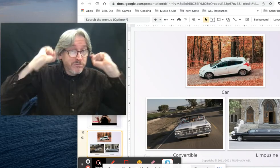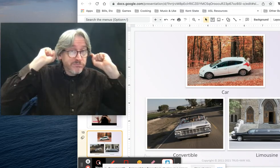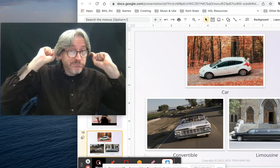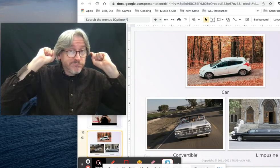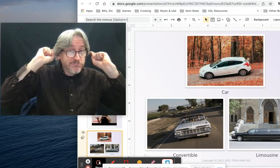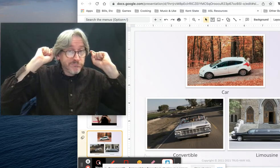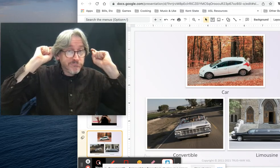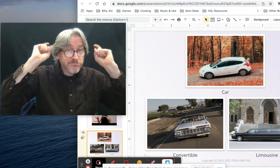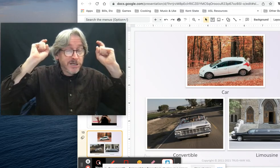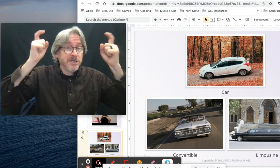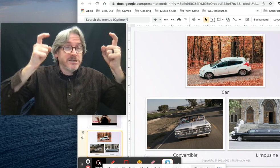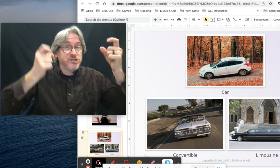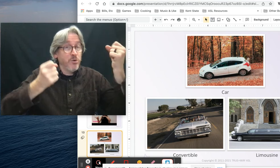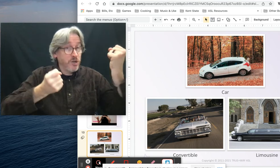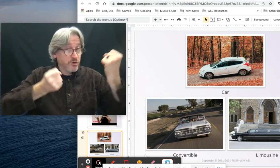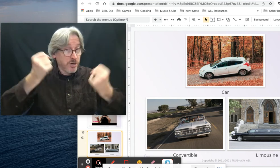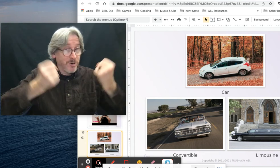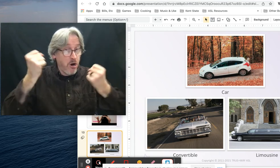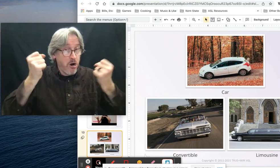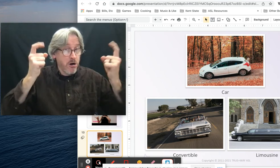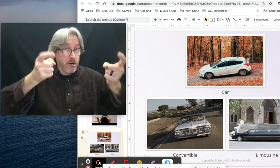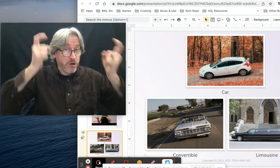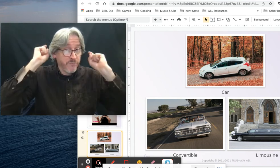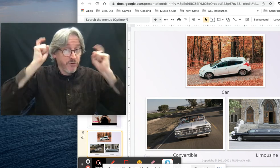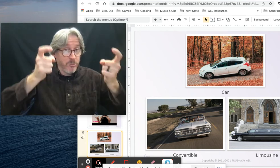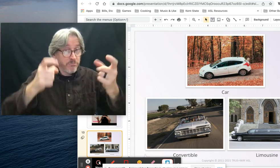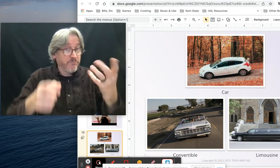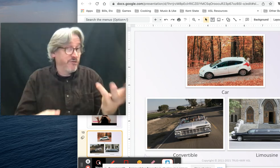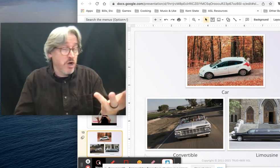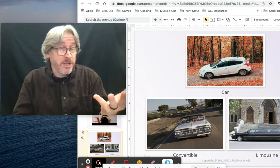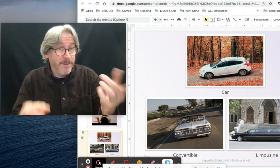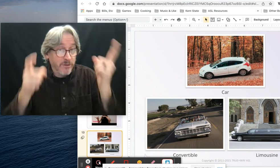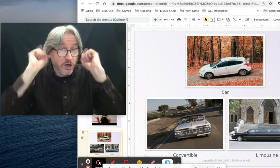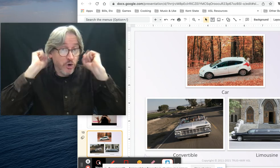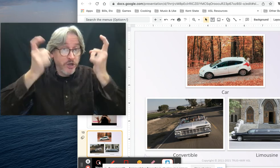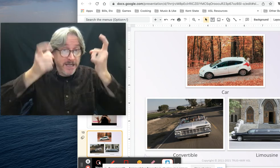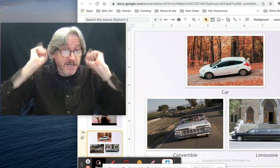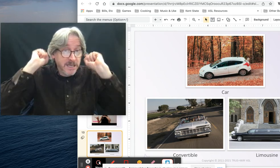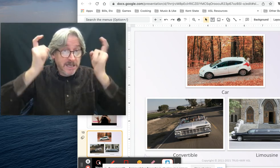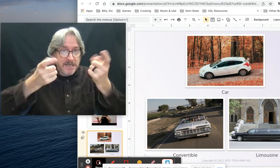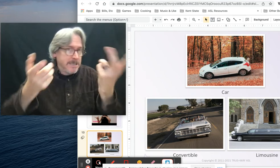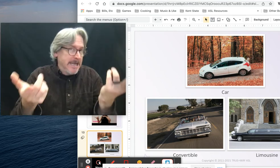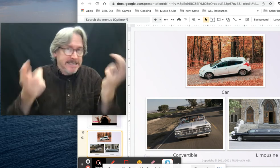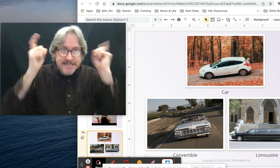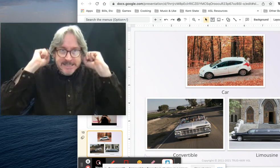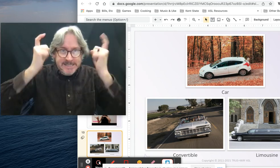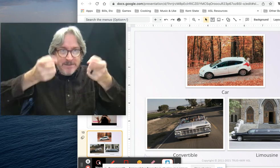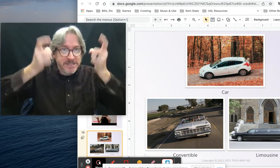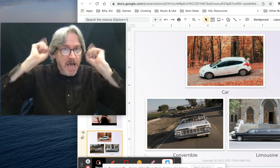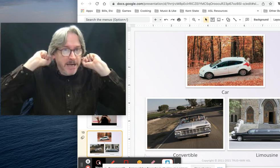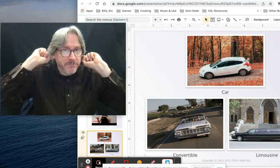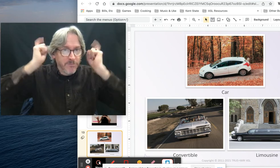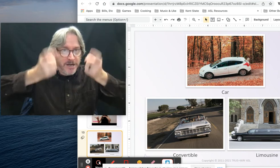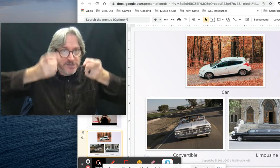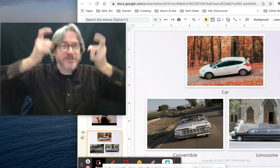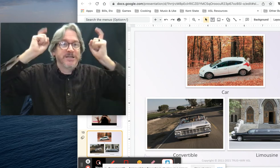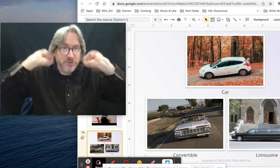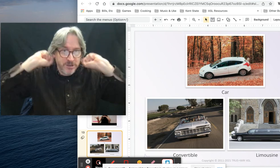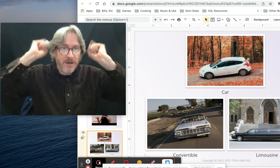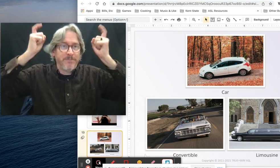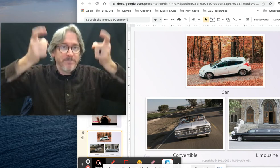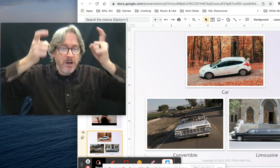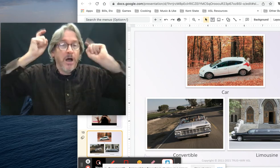Convertible. So you're talking about car convertible. If you're talking about like a hoodie, it's the same sign, right? Because you